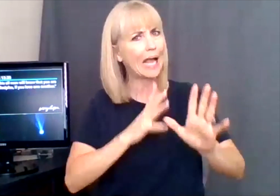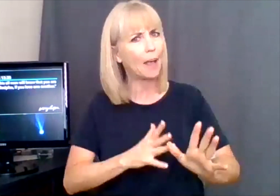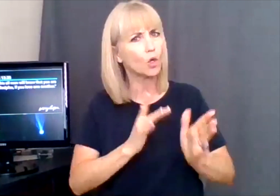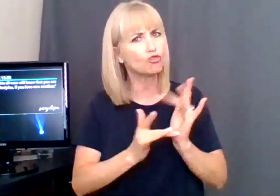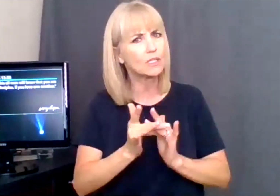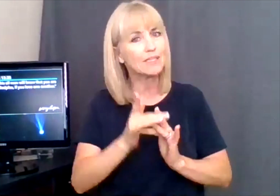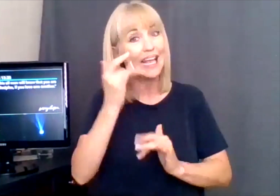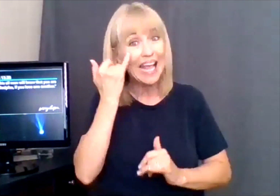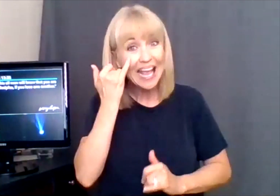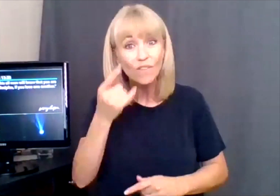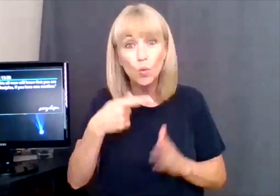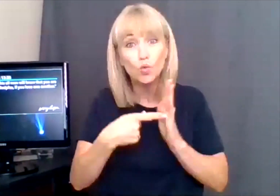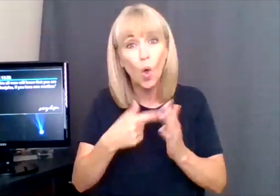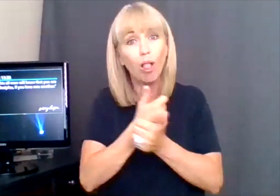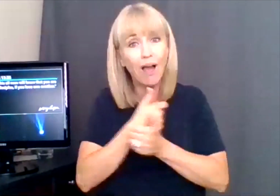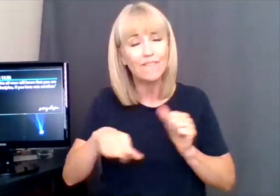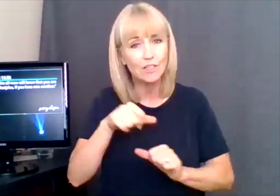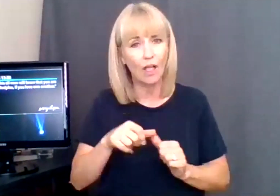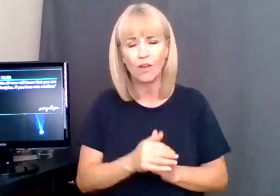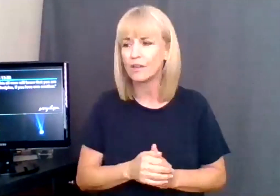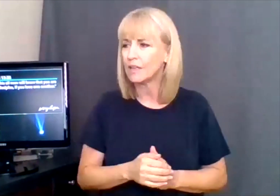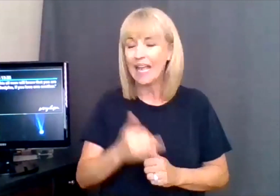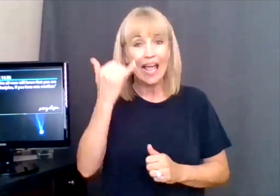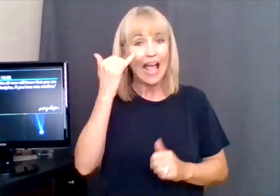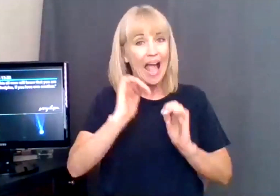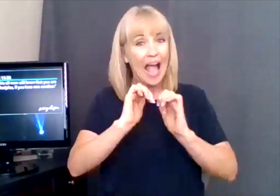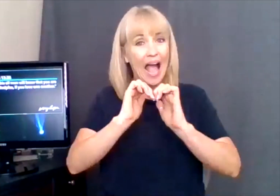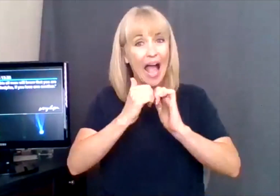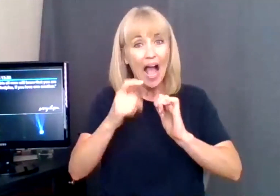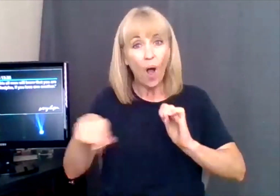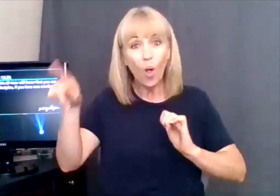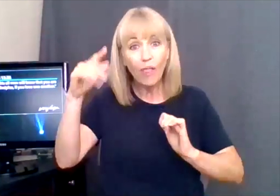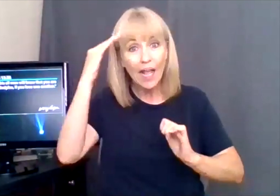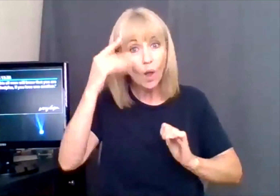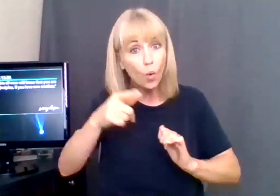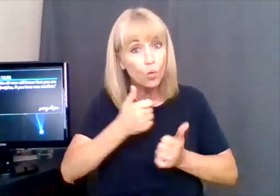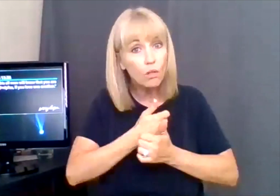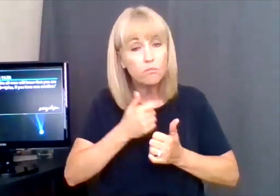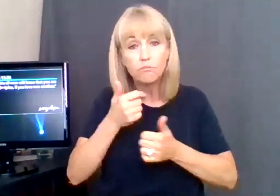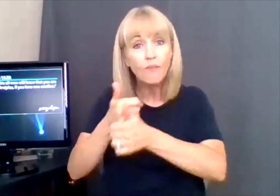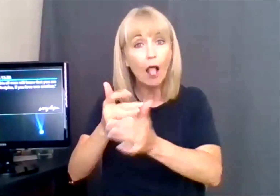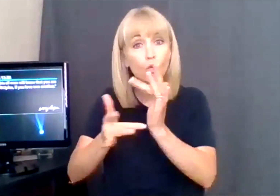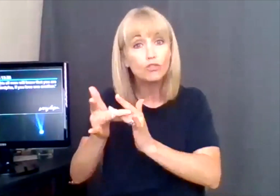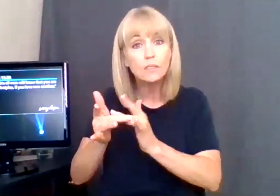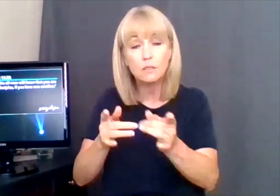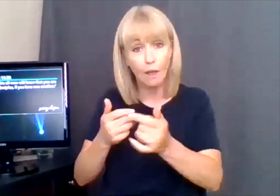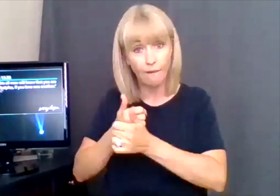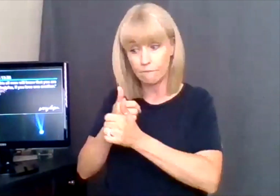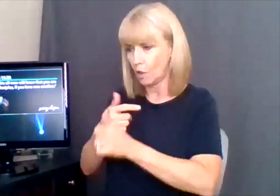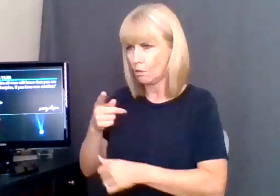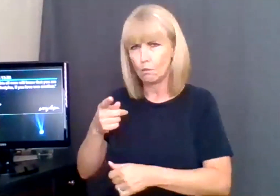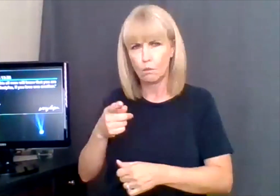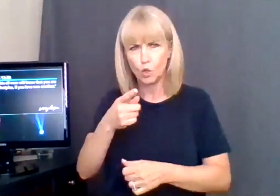how do people tell in your life if you're a follower of Jesus? Well, it's how you love others. And so let's